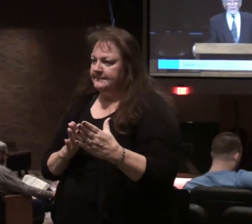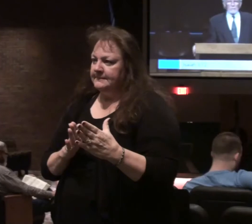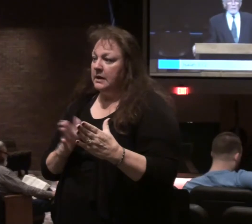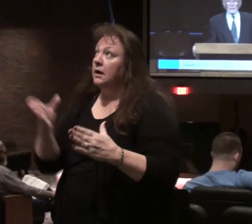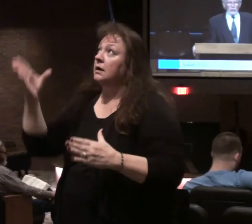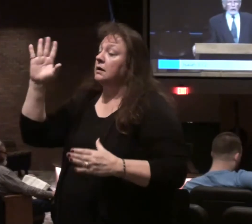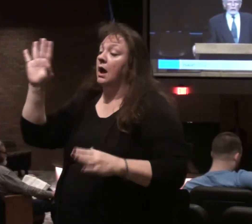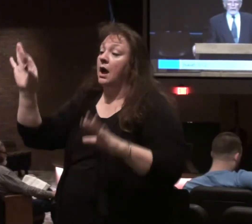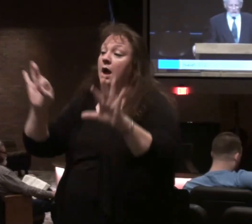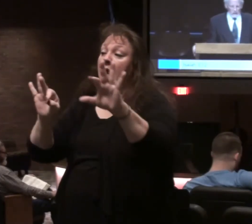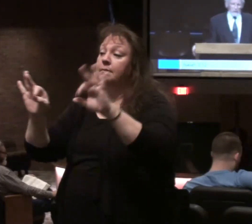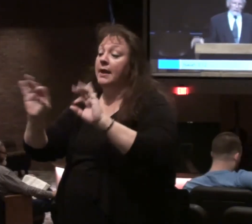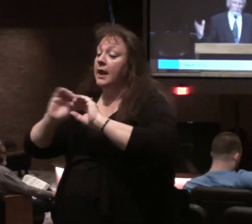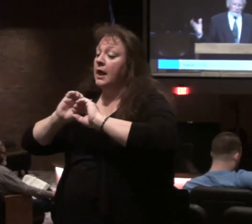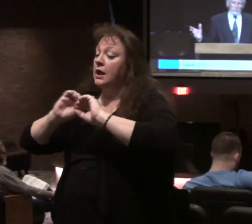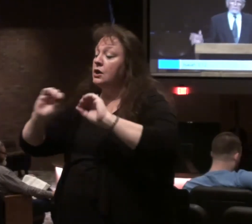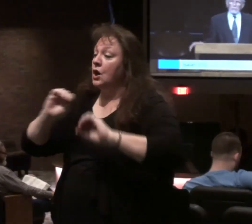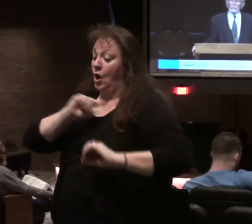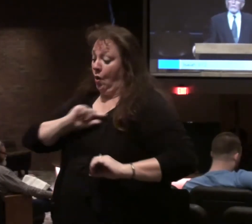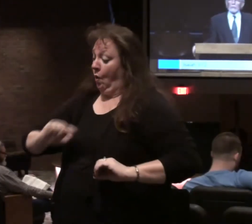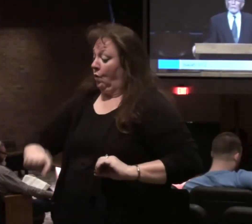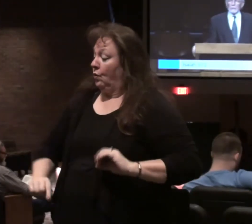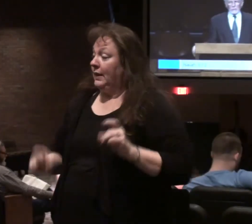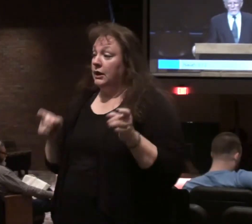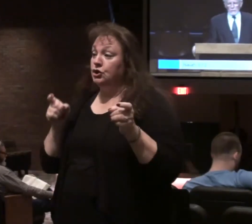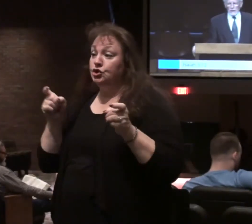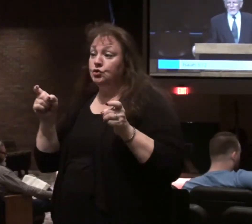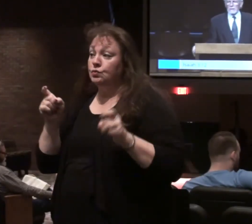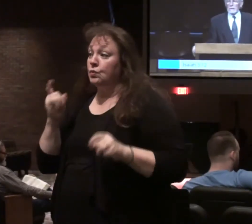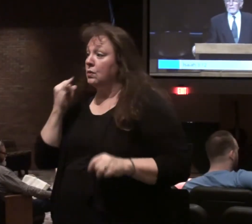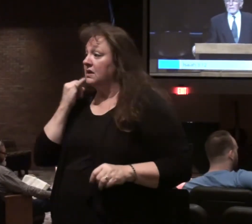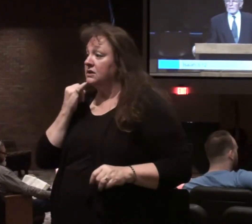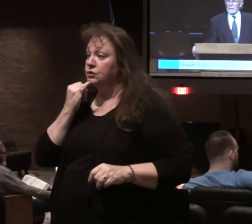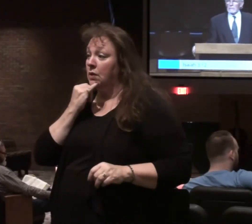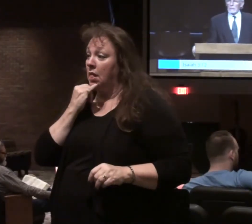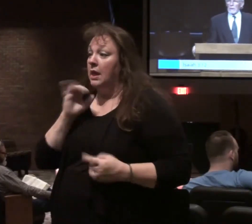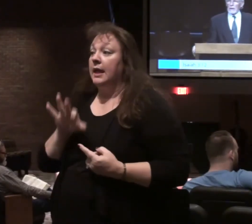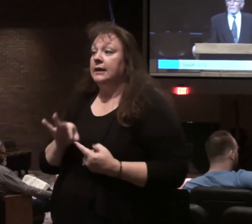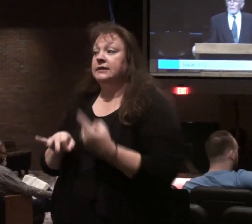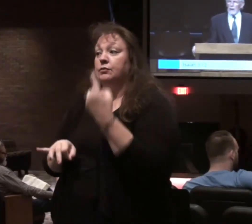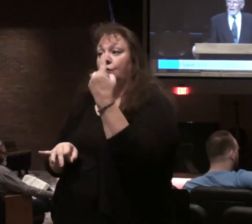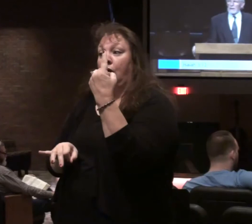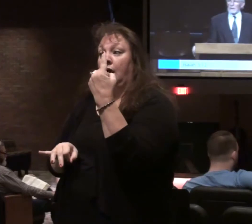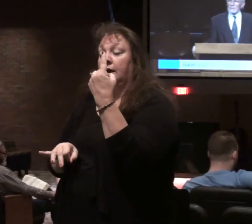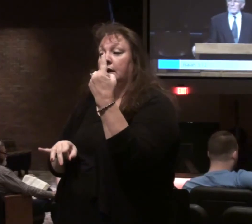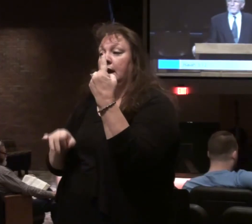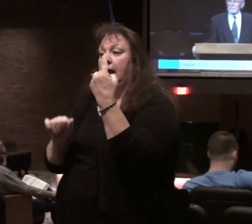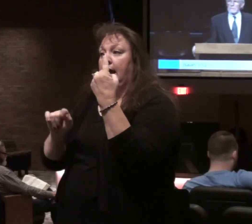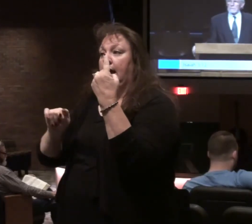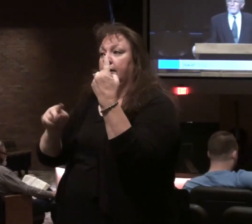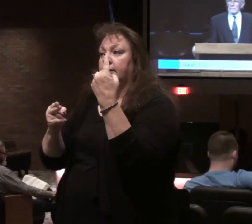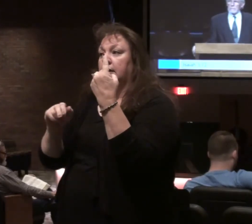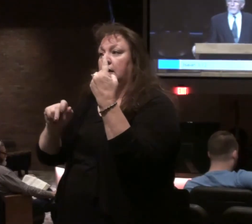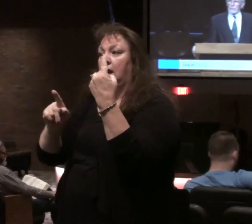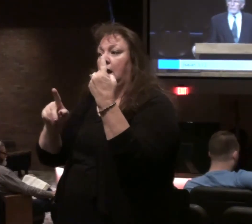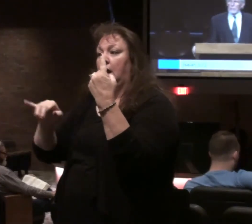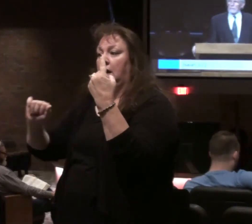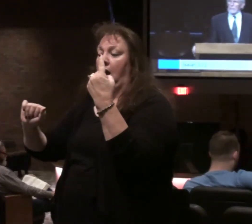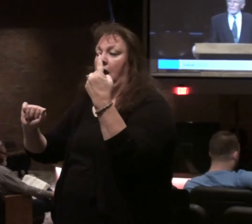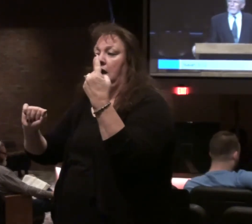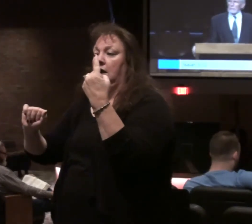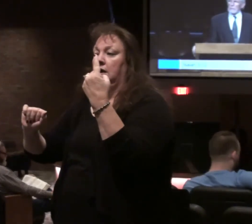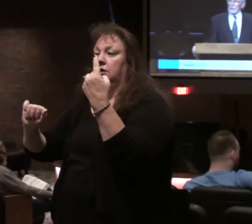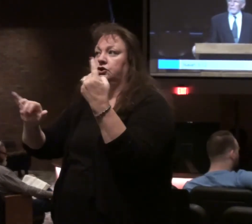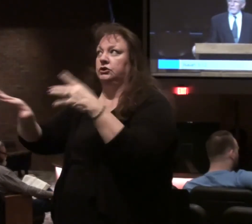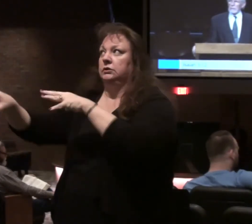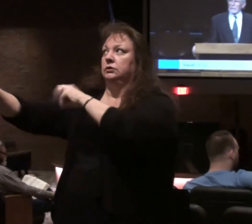And God appointed no queens to rule Israel, except for one Athaliah, who usurped